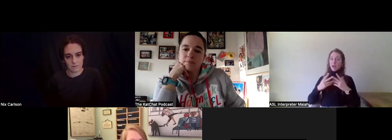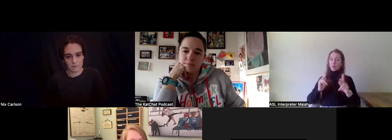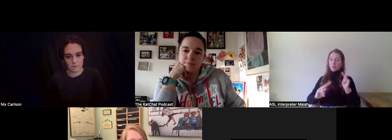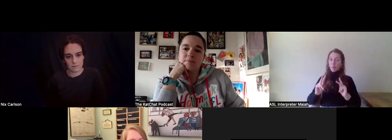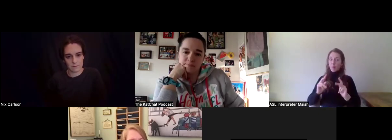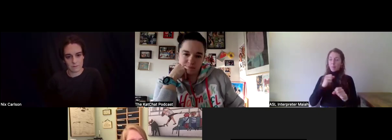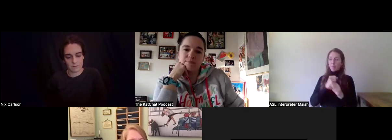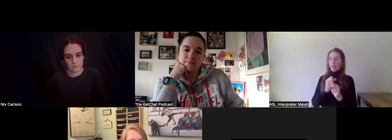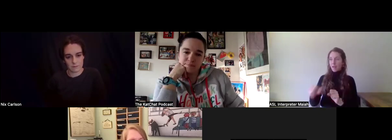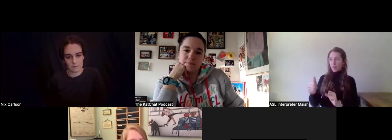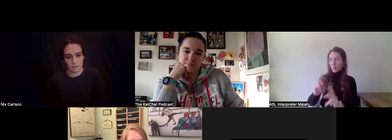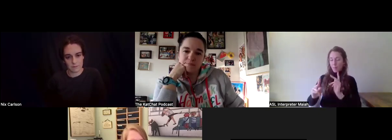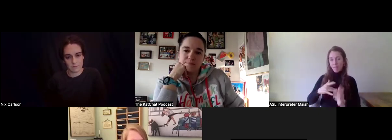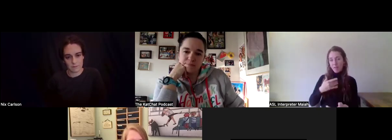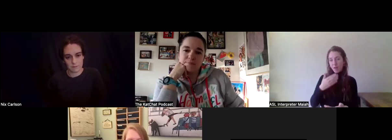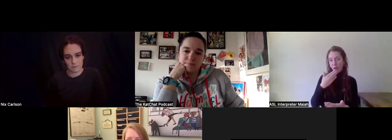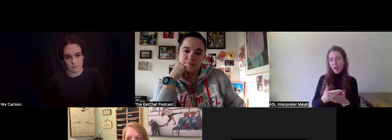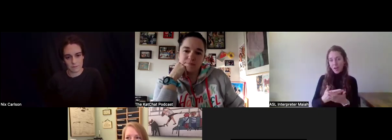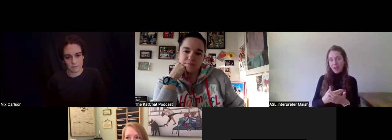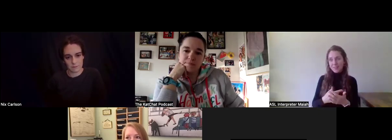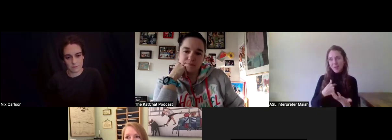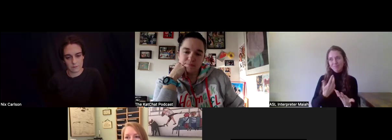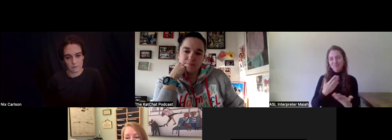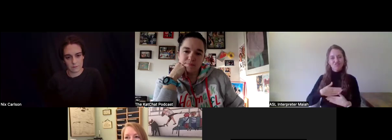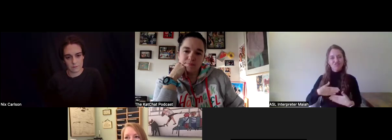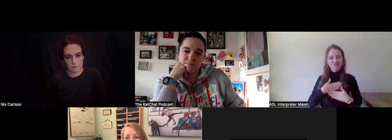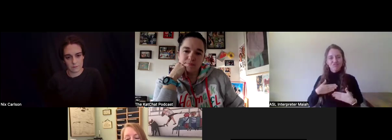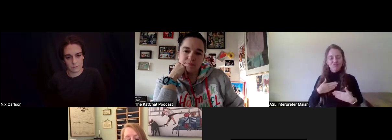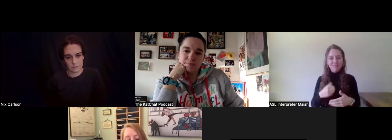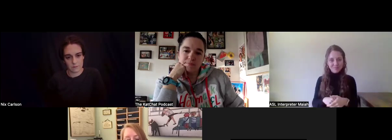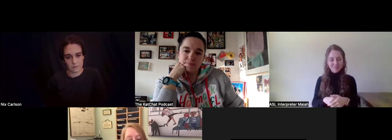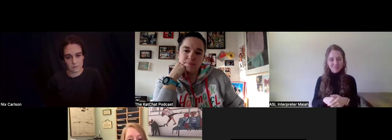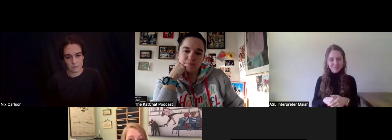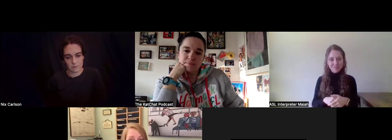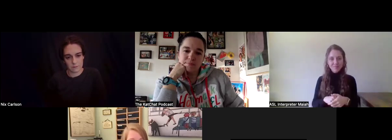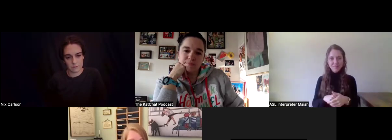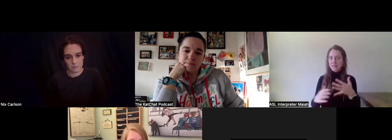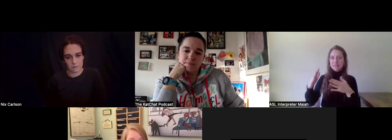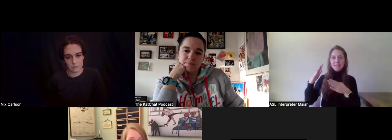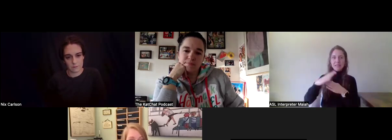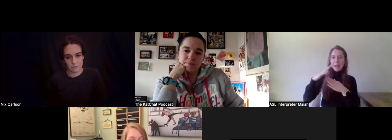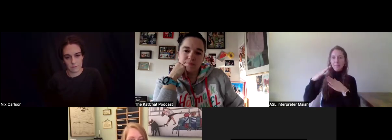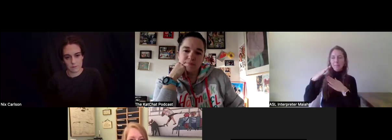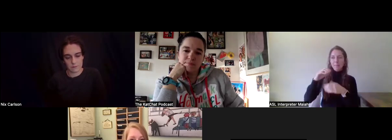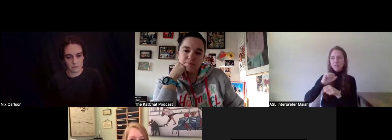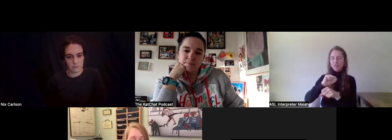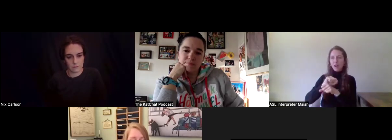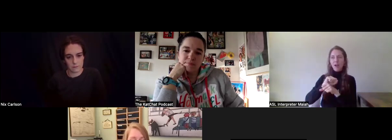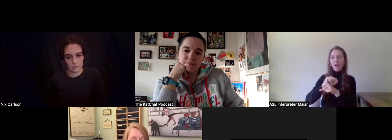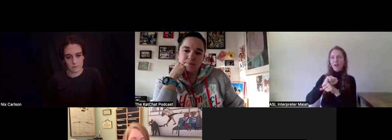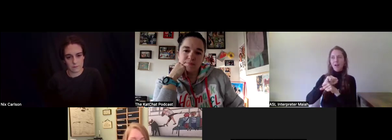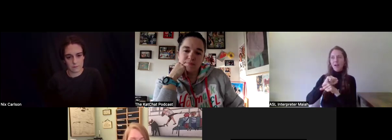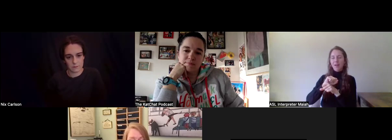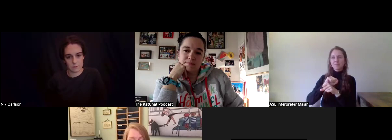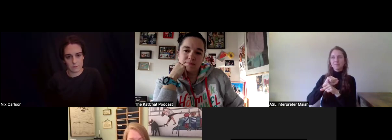good? I love all of that. I think the thing I love the most about my job now at this stage in my